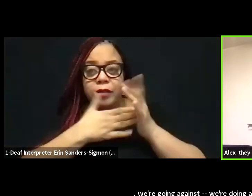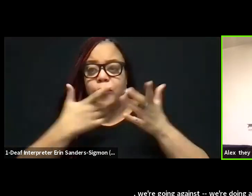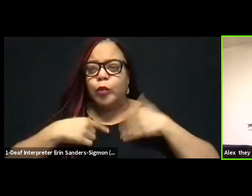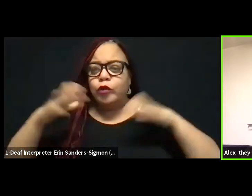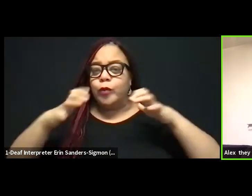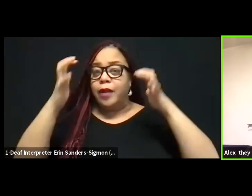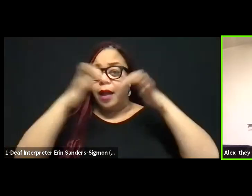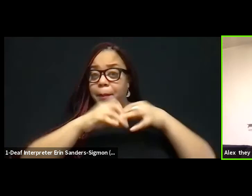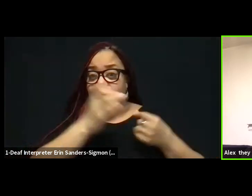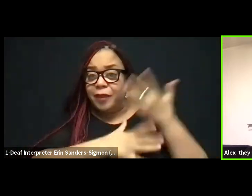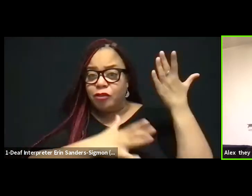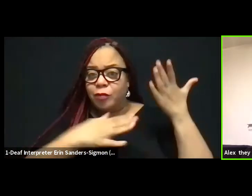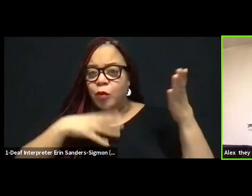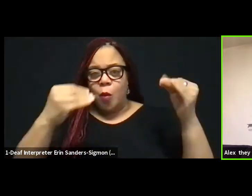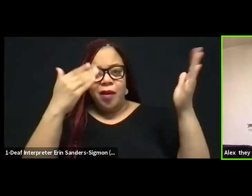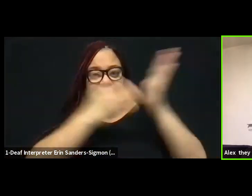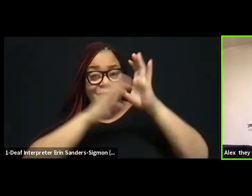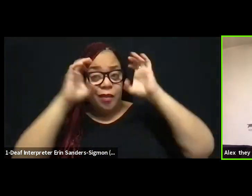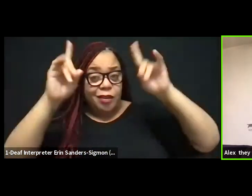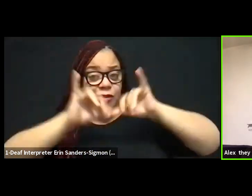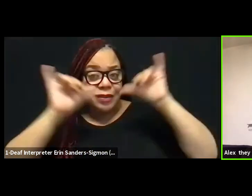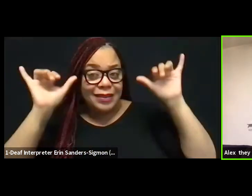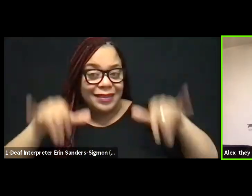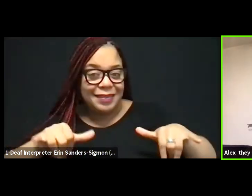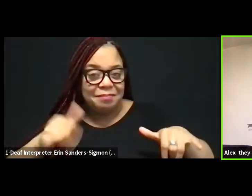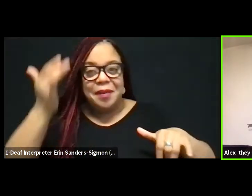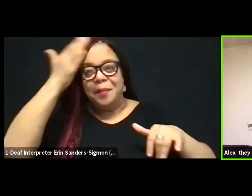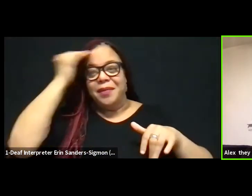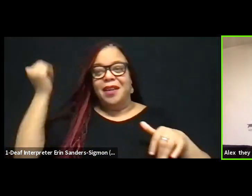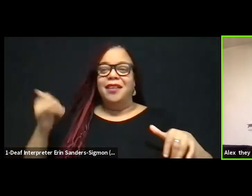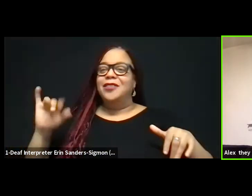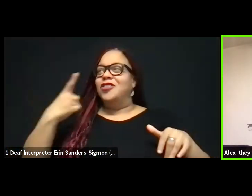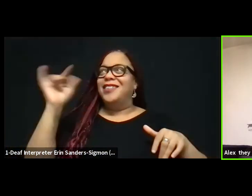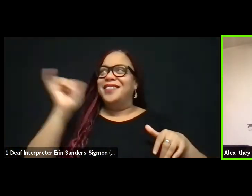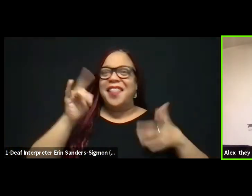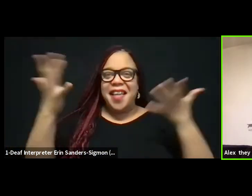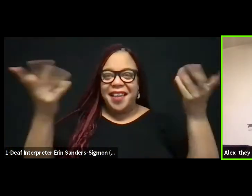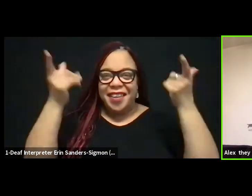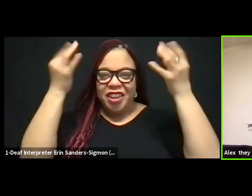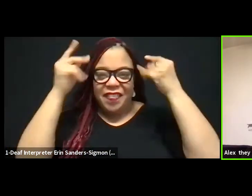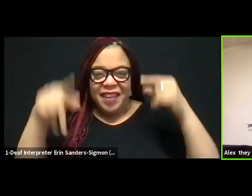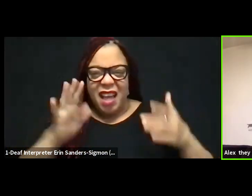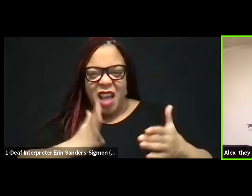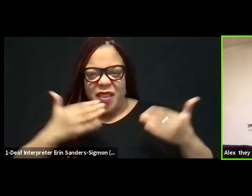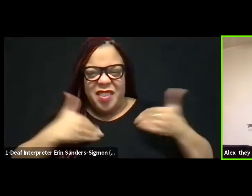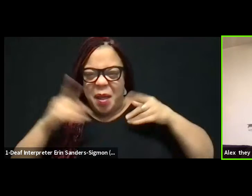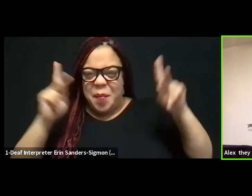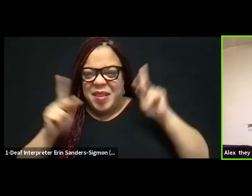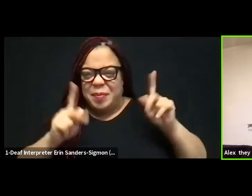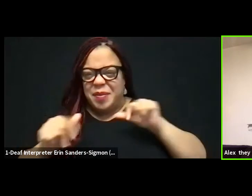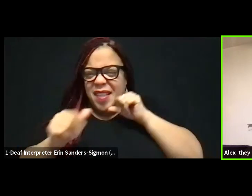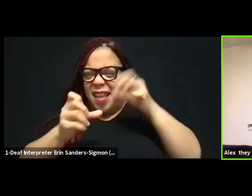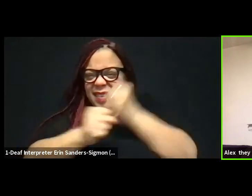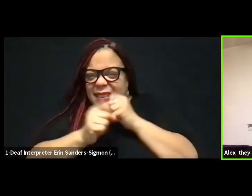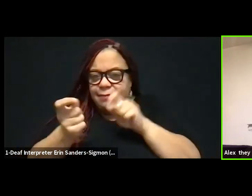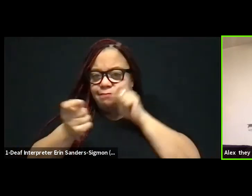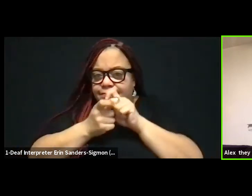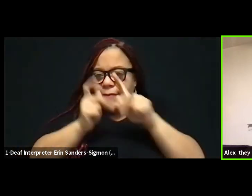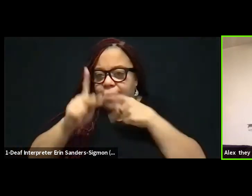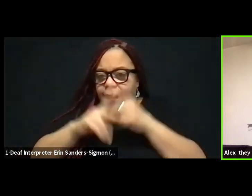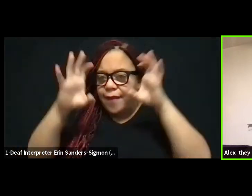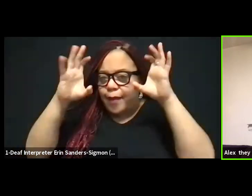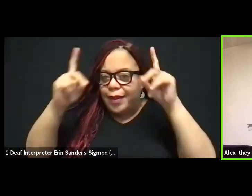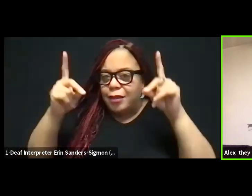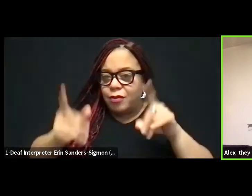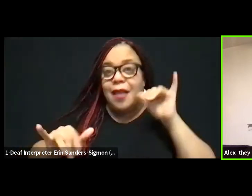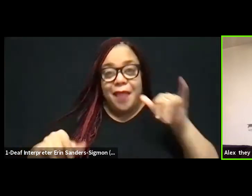and that it's hurting their spirit, that's also our moms, our grandmoms. We got to think about like our elders who also like were like, they wasn't getting that. And so